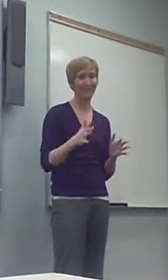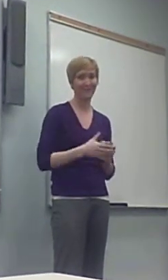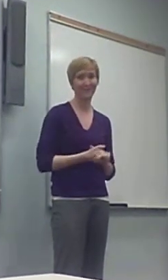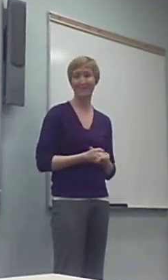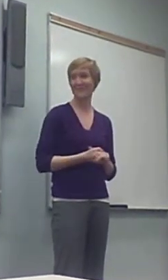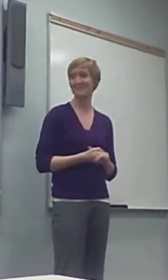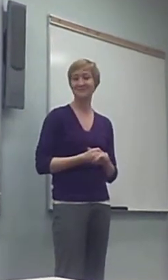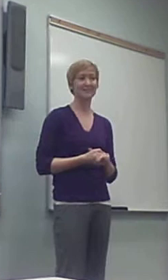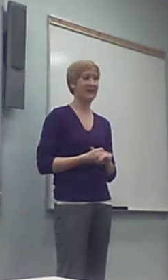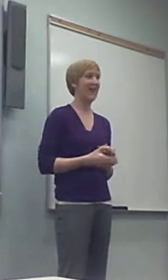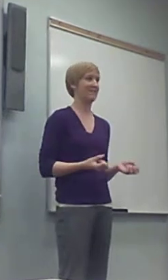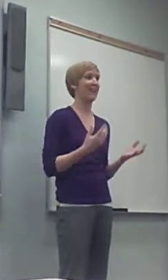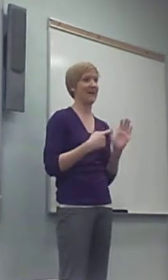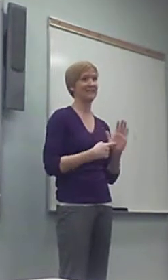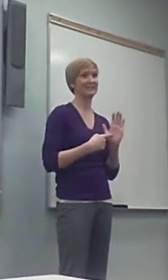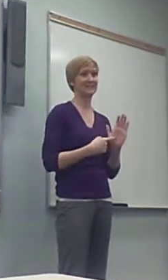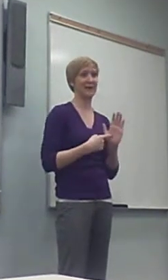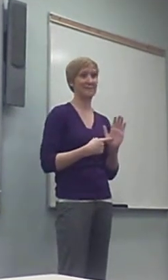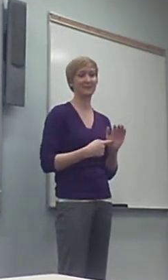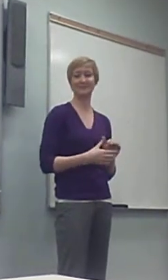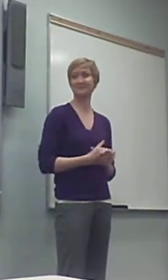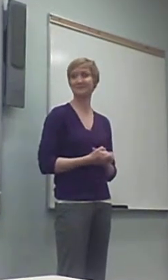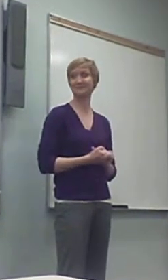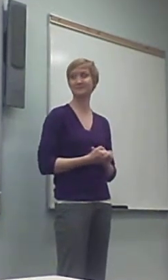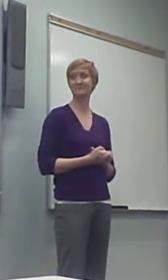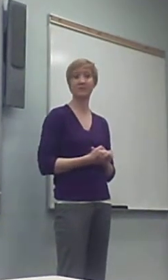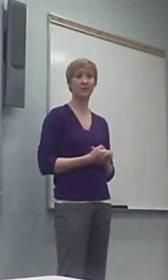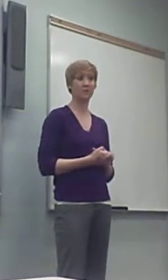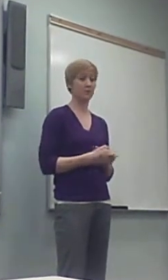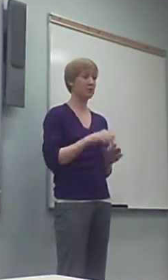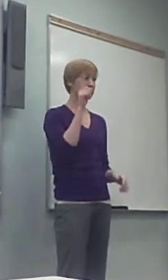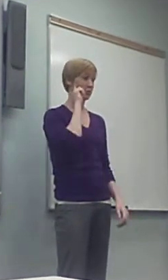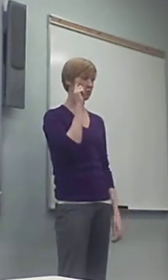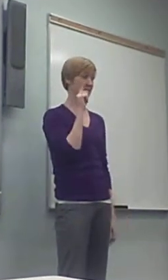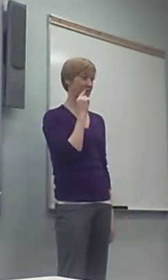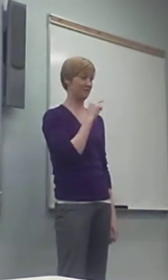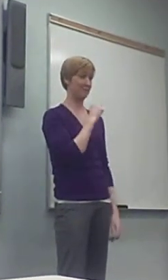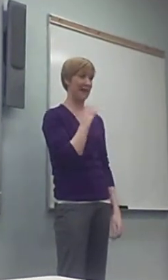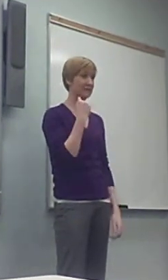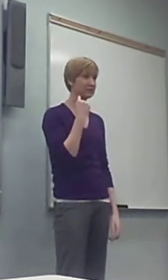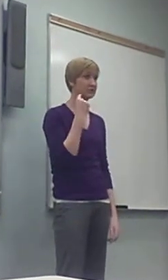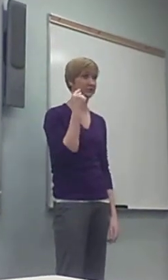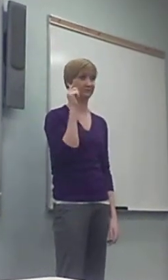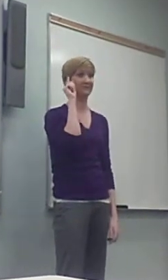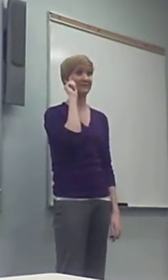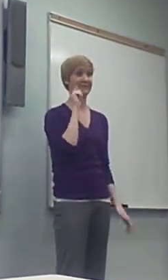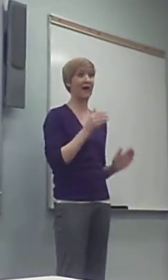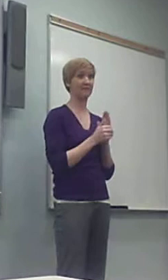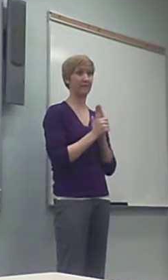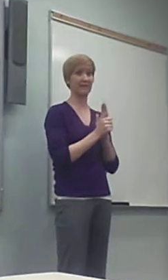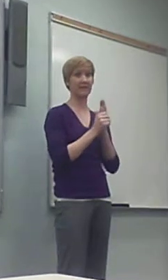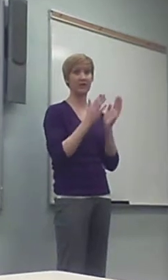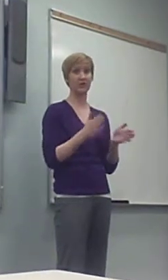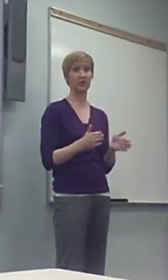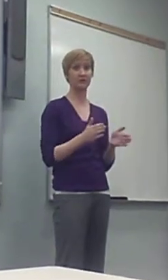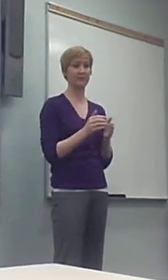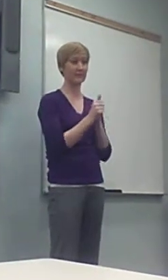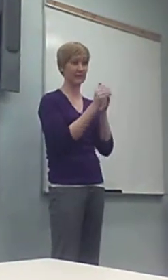in a moment. Deaf pastors and deaf leaders are great resources. They have, it depends on who it is and depends on